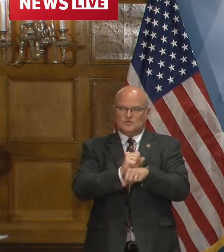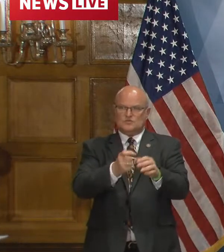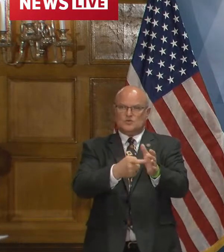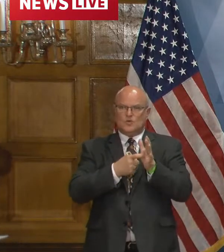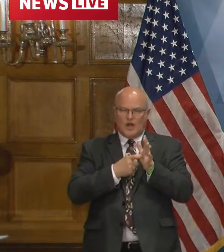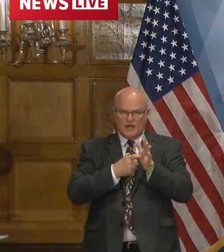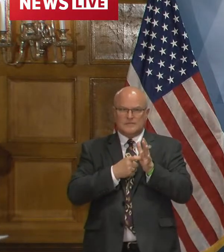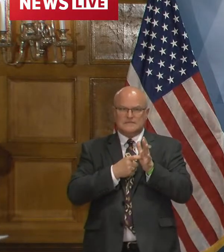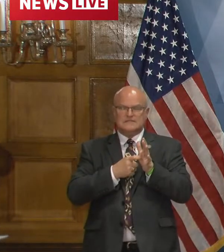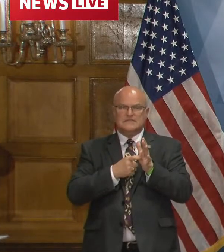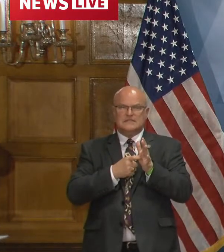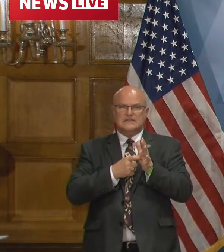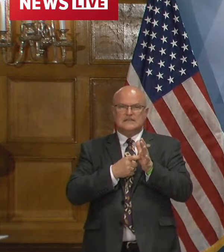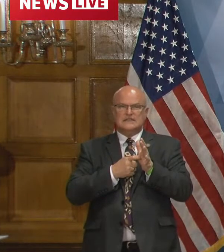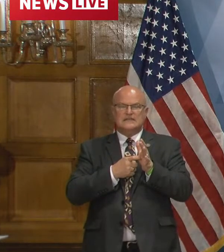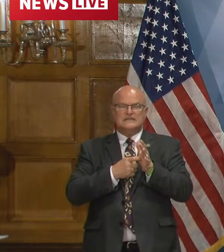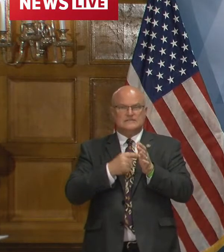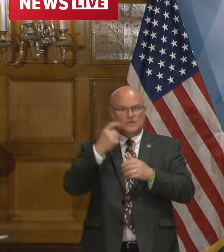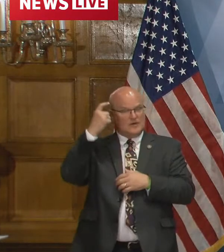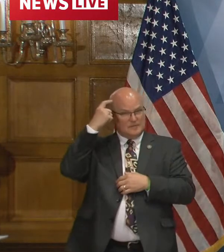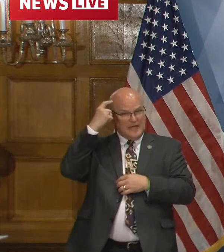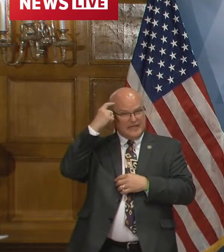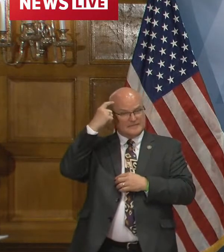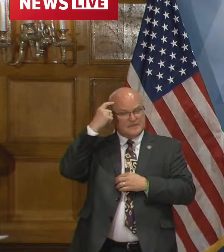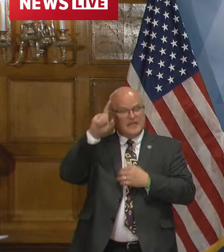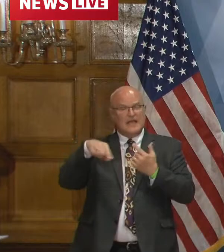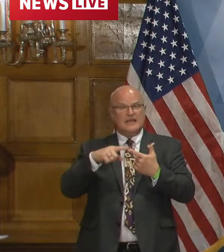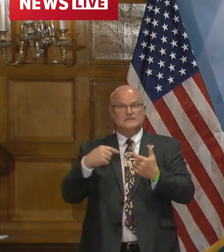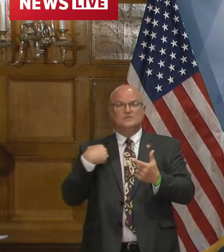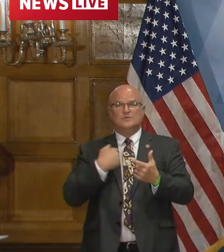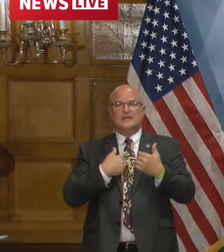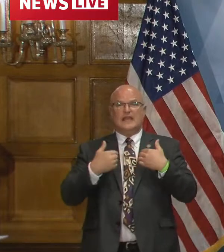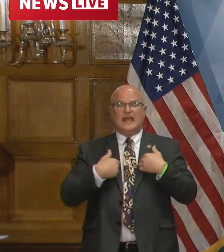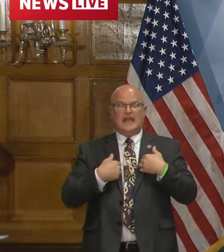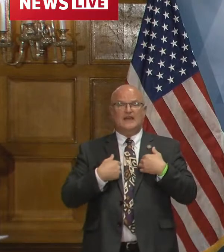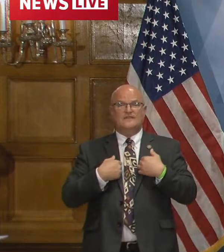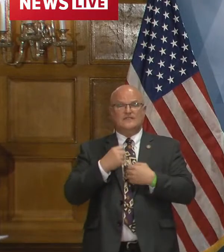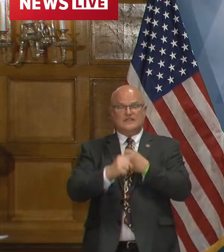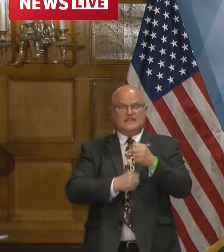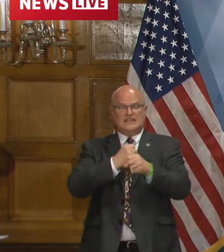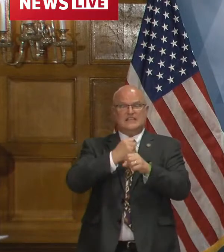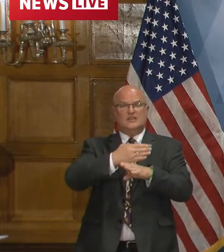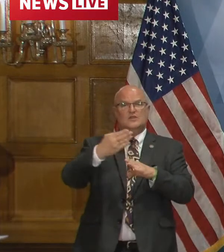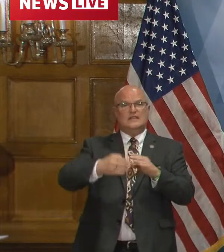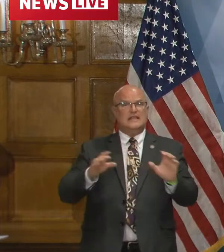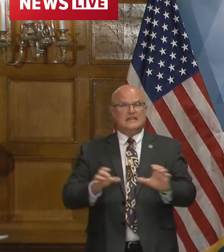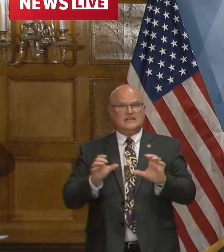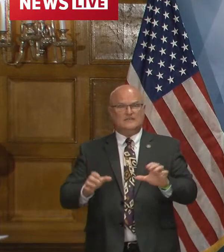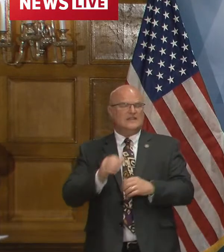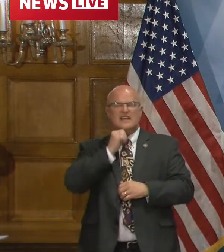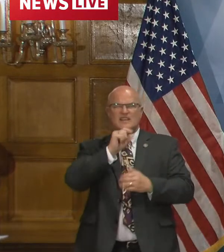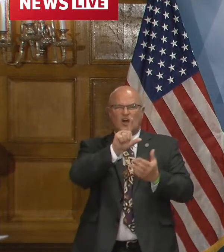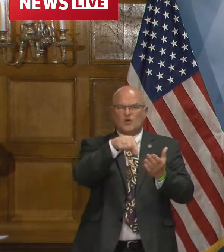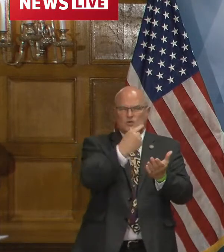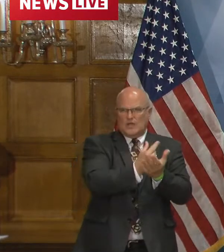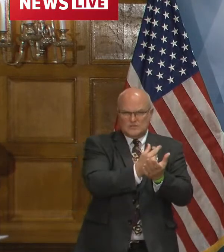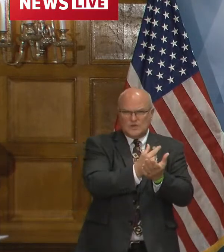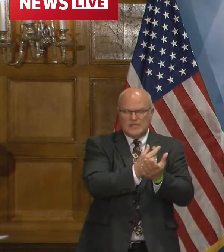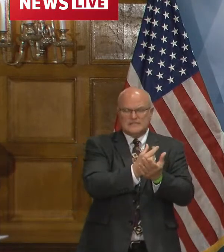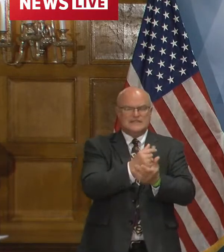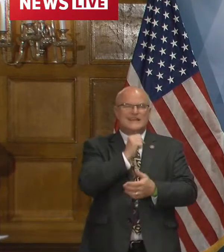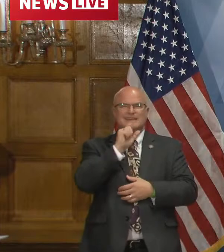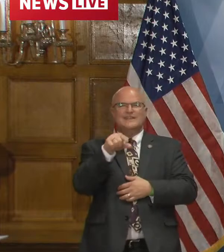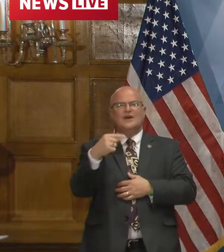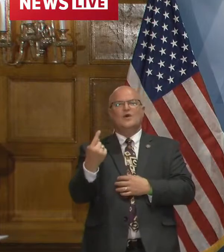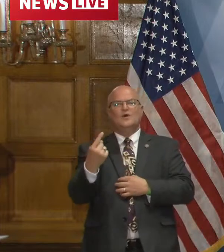requirements or those admonitions in mind as they have these year-end activities, not just graduations,